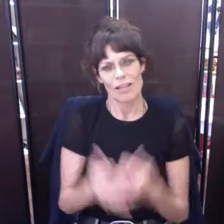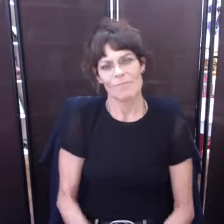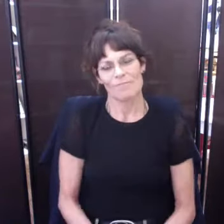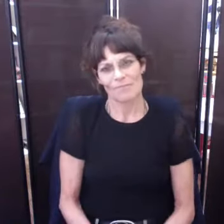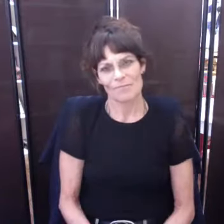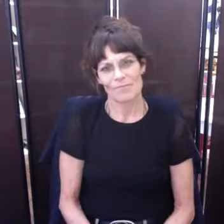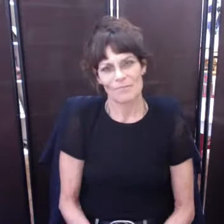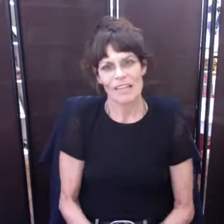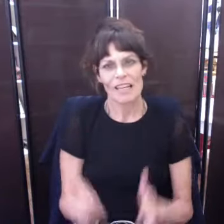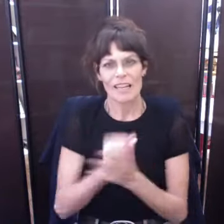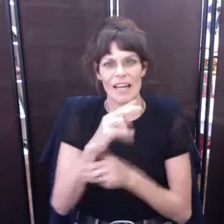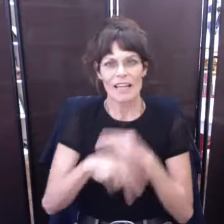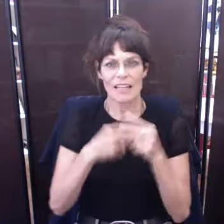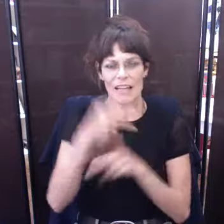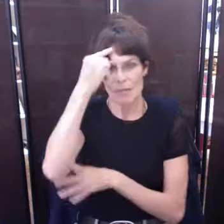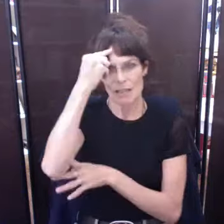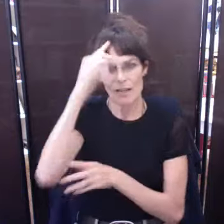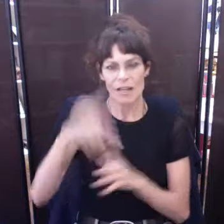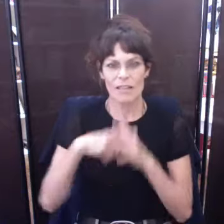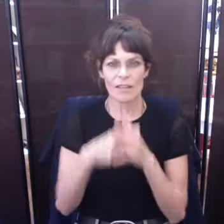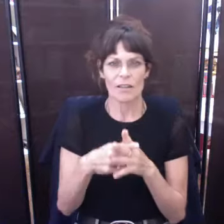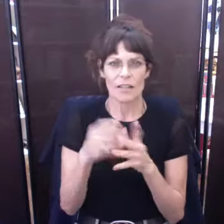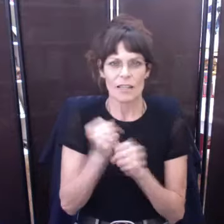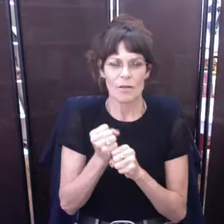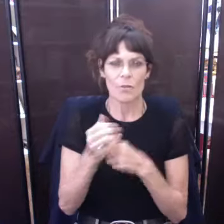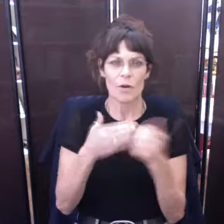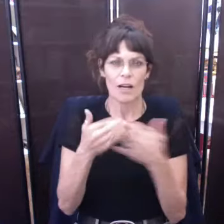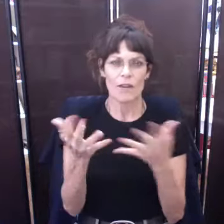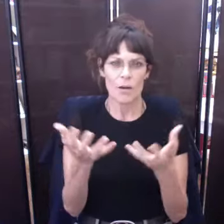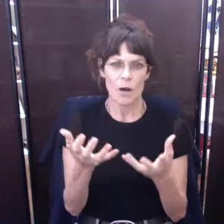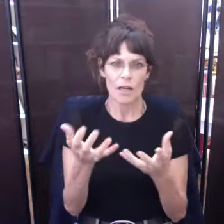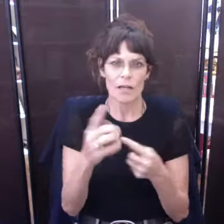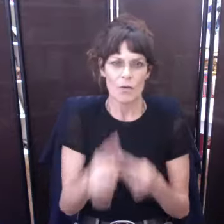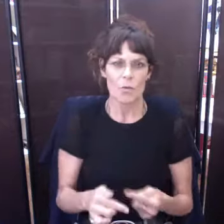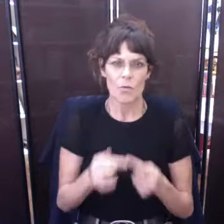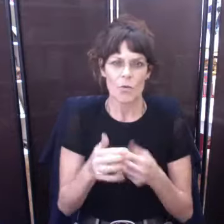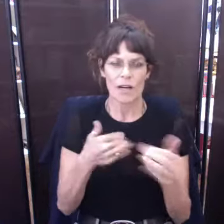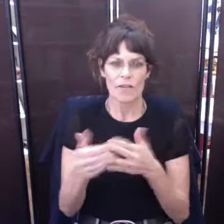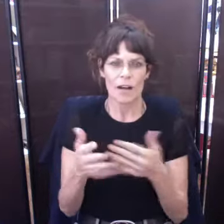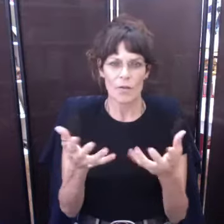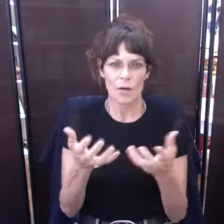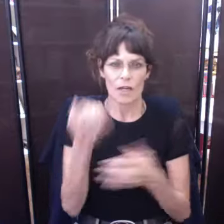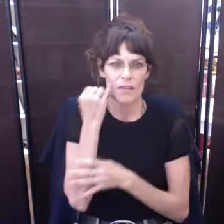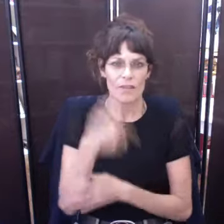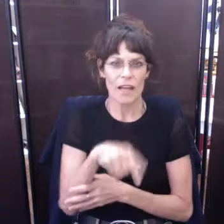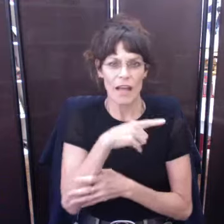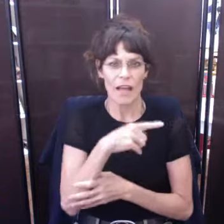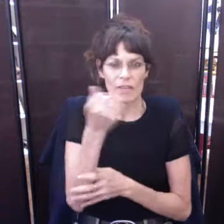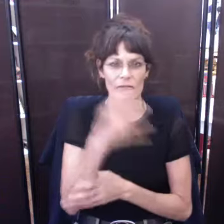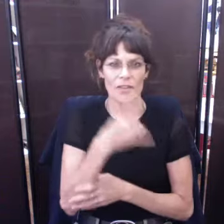type of mentality, I started to get whatever I wanted, whenever I wanted. And if they had a few teeth, I was like, hell yes,